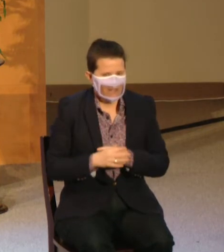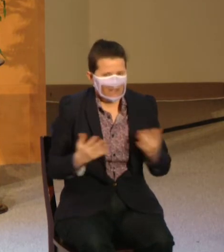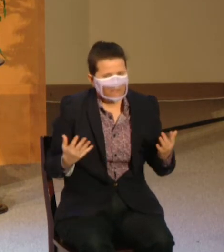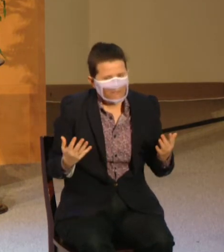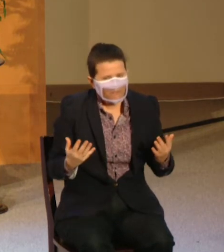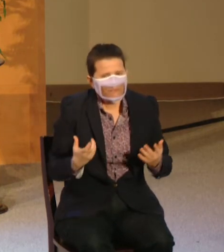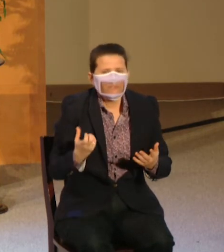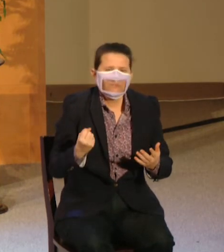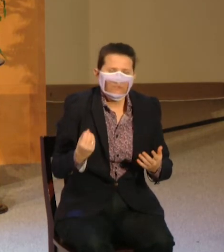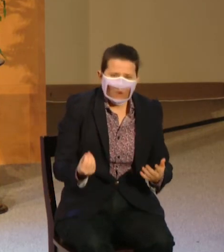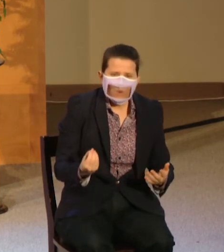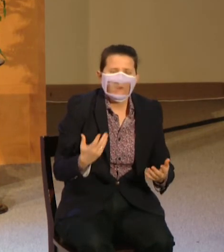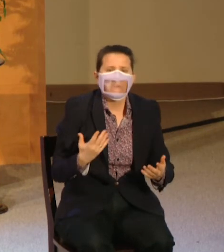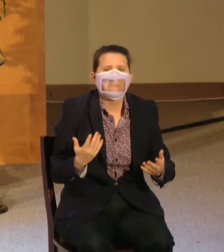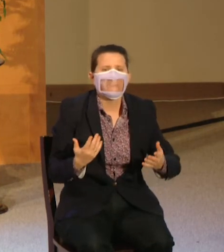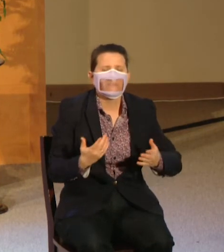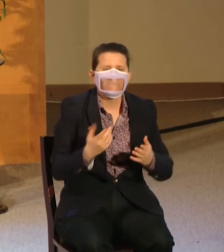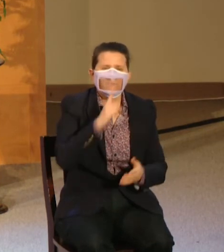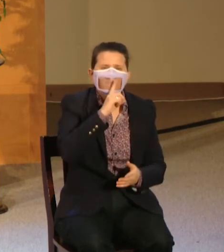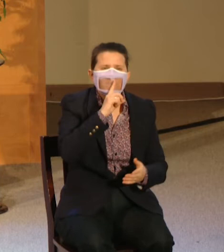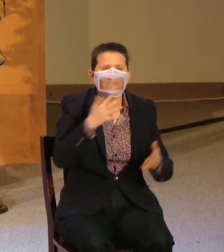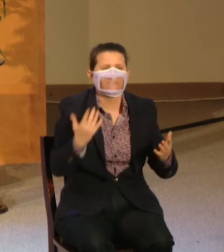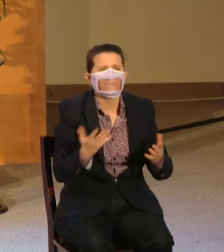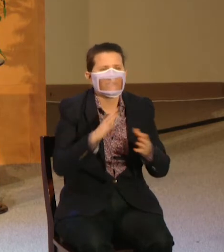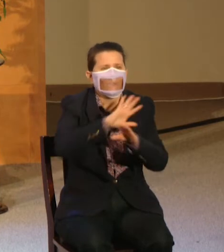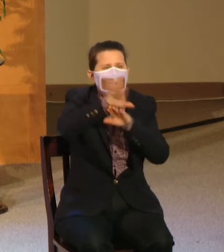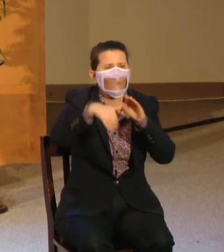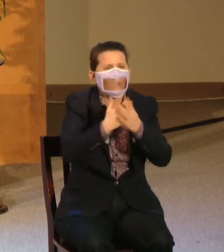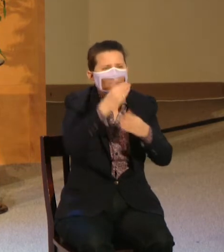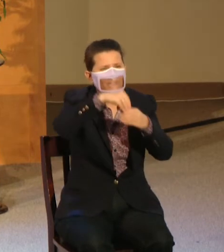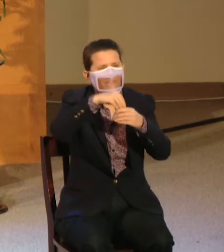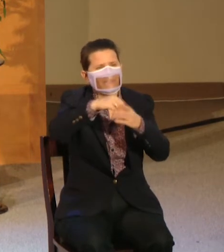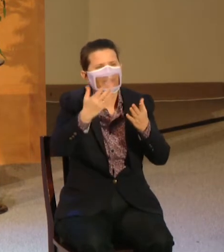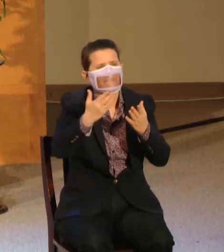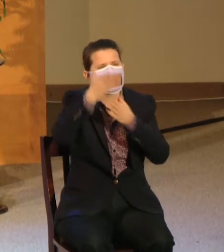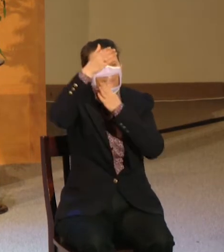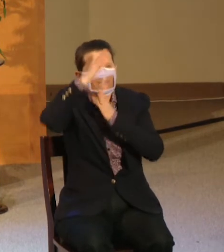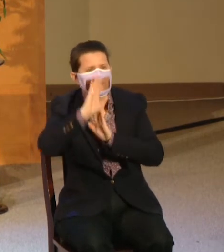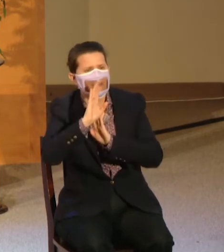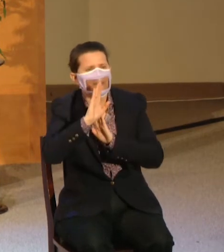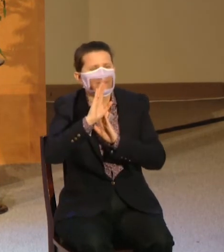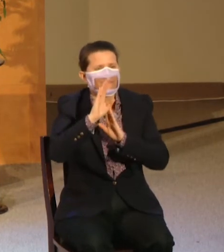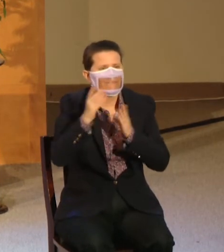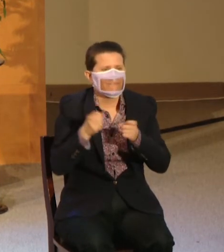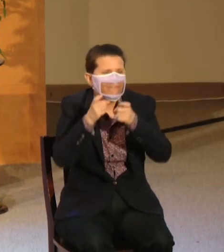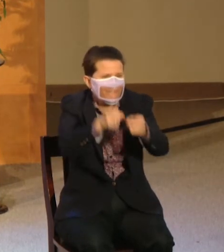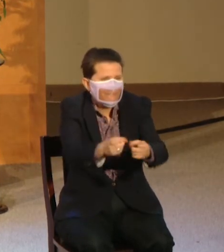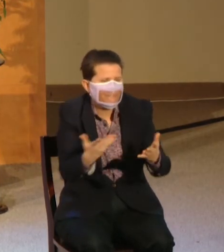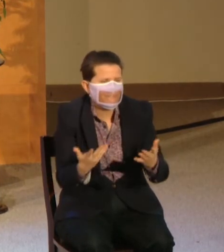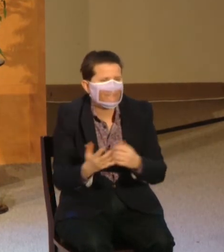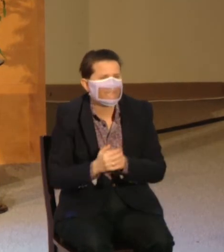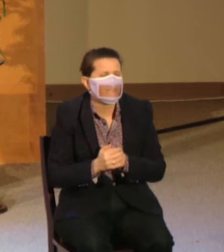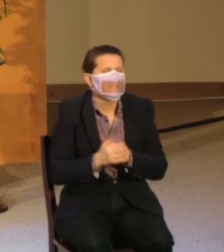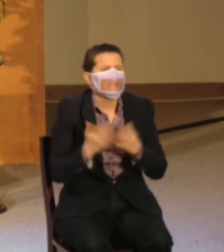all within divine sustenance. So everything we need can be found within. We already have